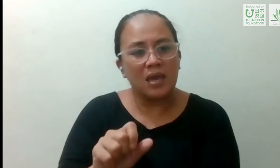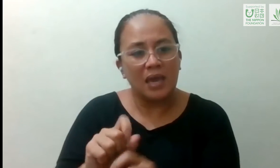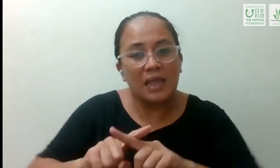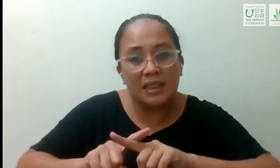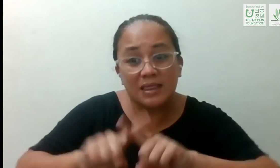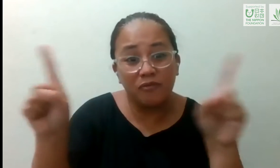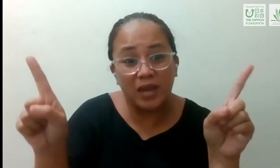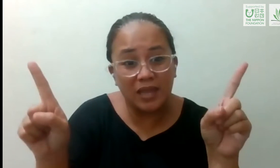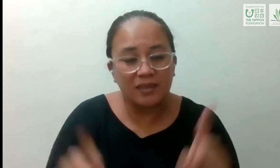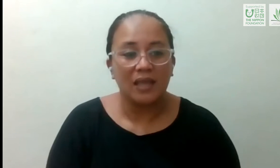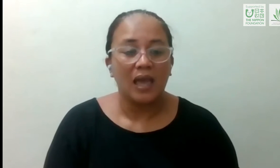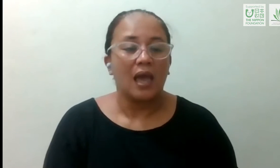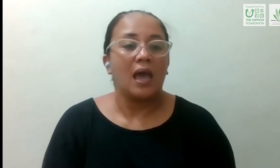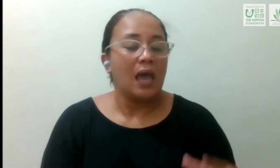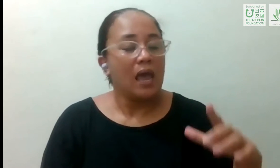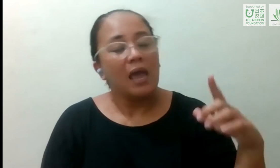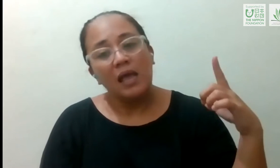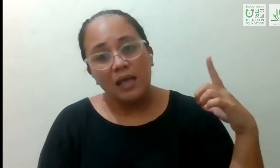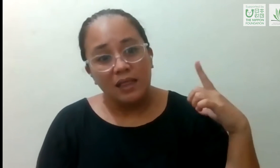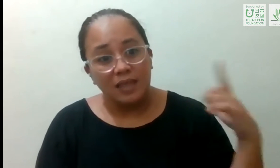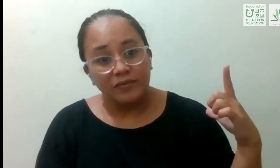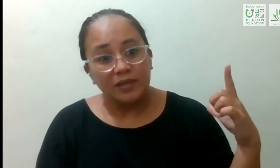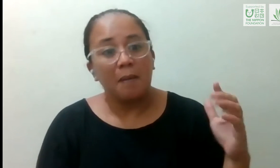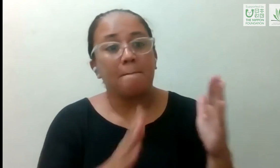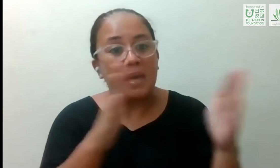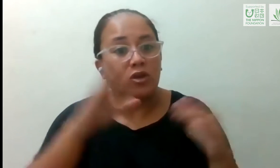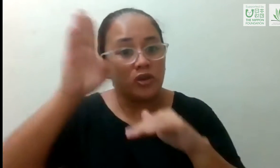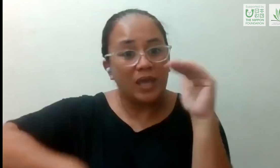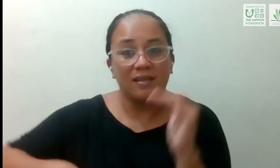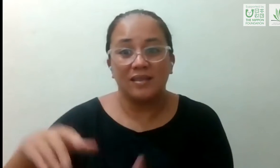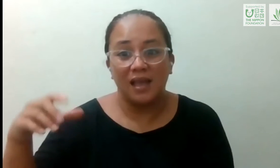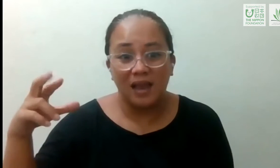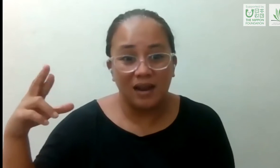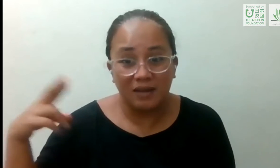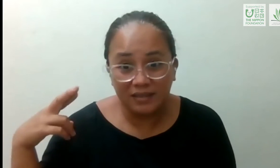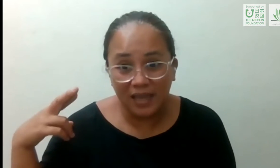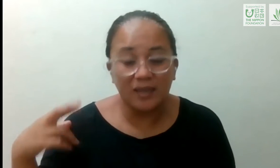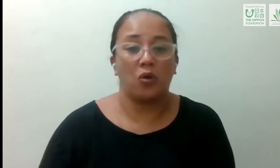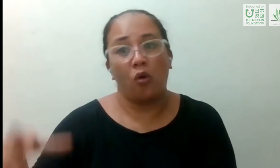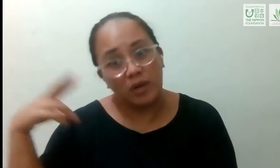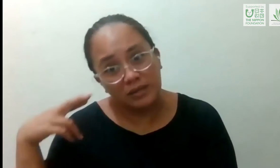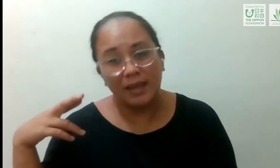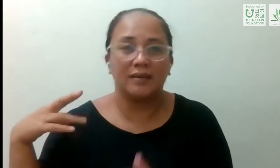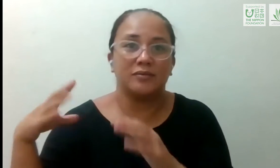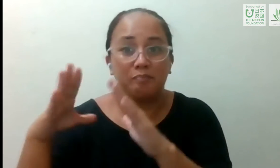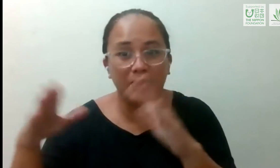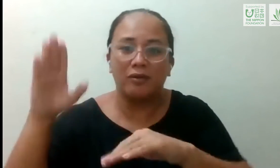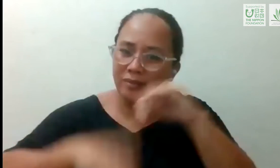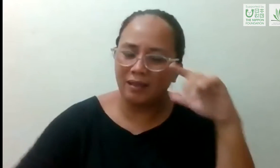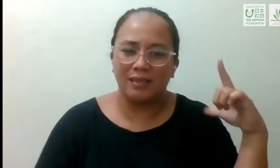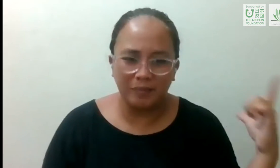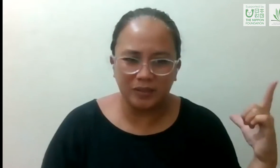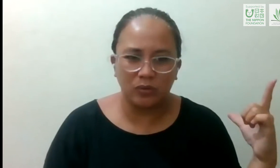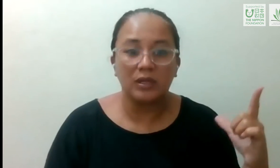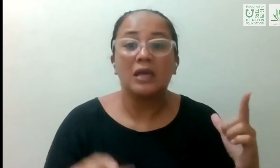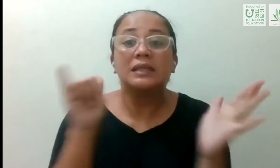Left side bigger than right side bigger than left side. So that's why we put that